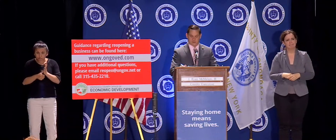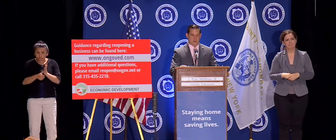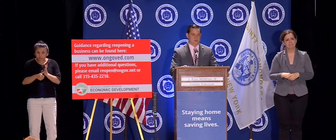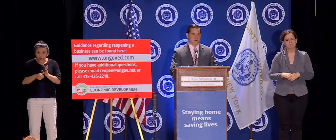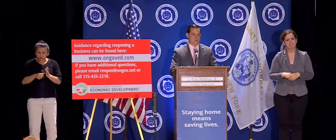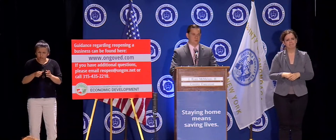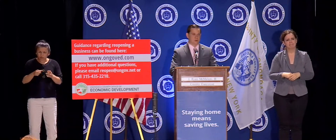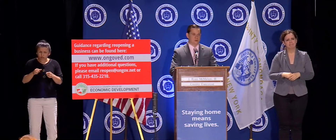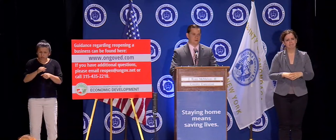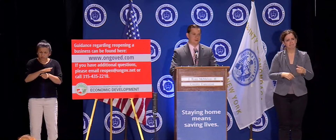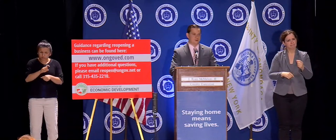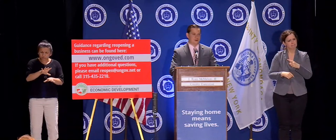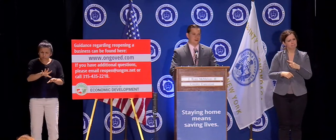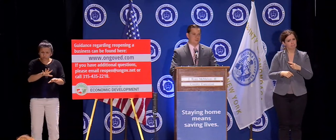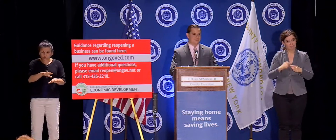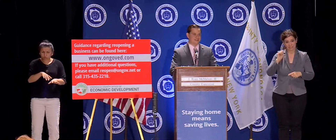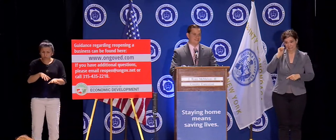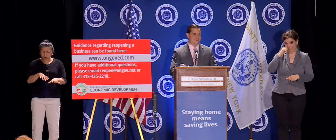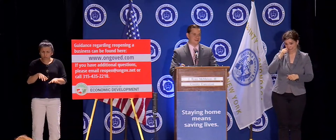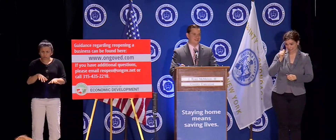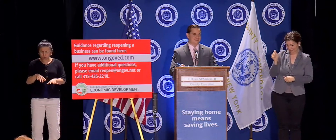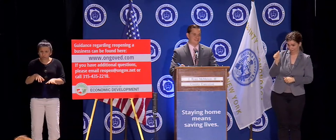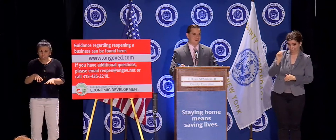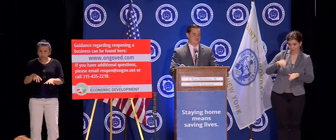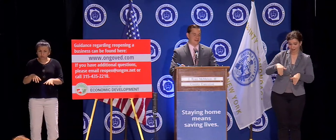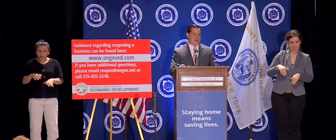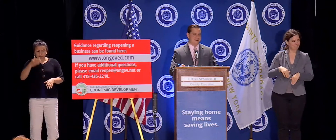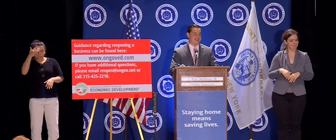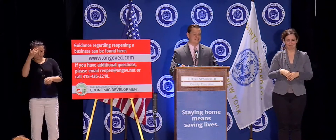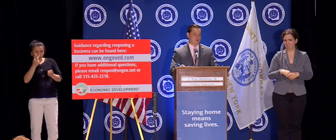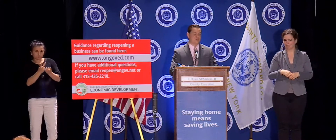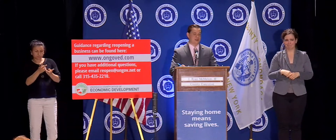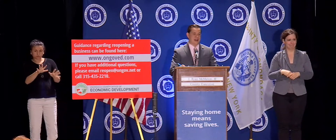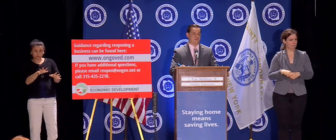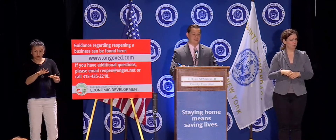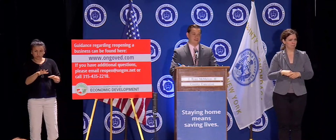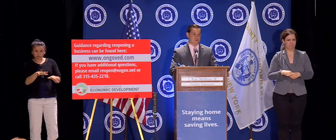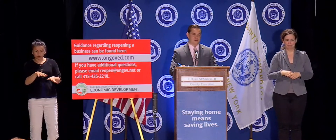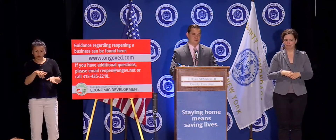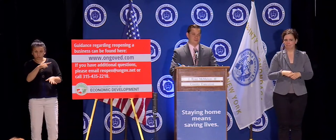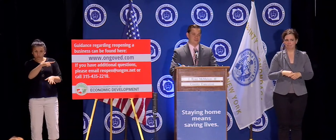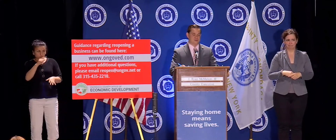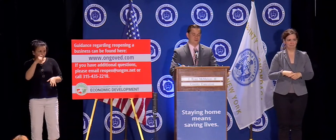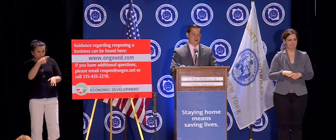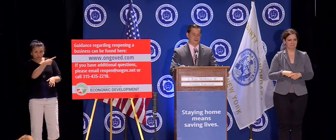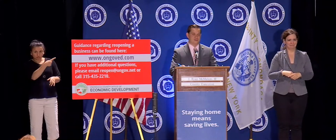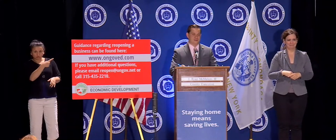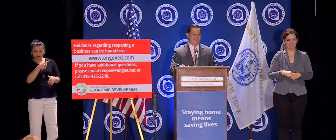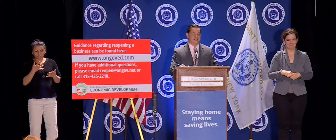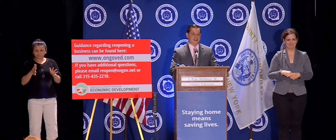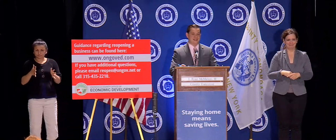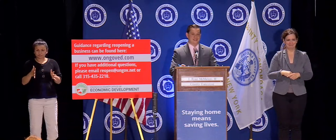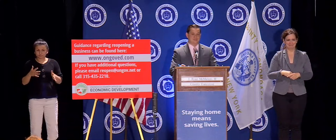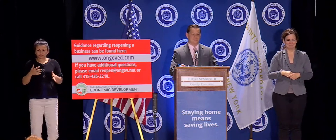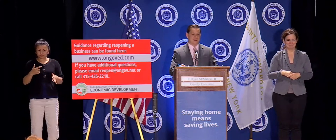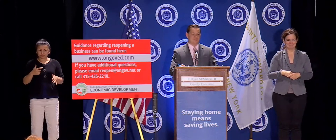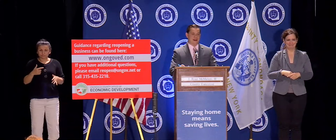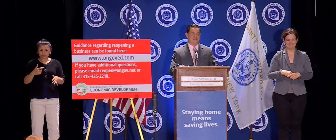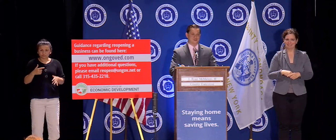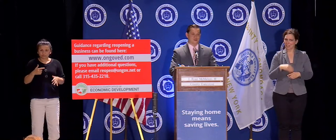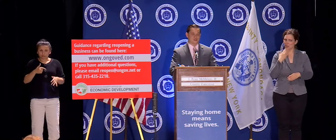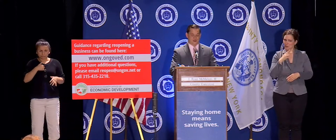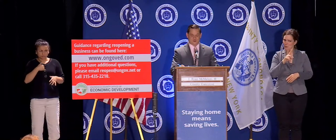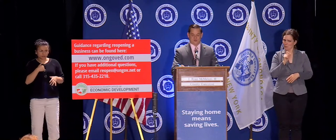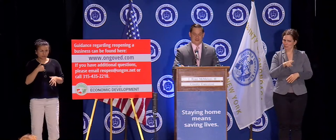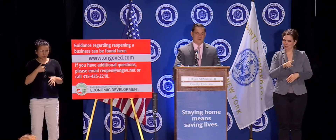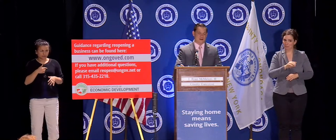haven't been in touch with this employee. No, I have not been tested. If I had you would have got me on this one, though, Trish. That was a good. If an asymptomatic